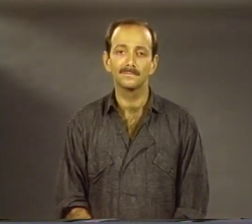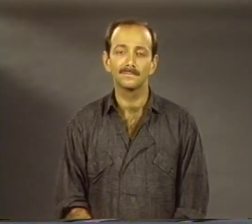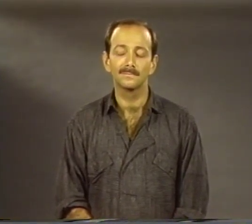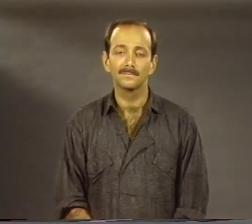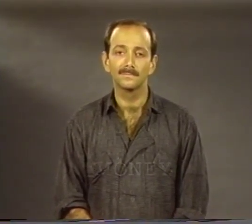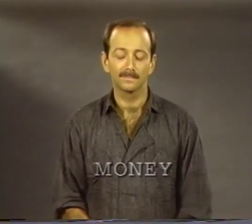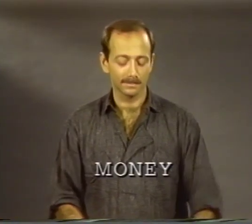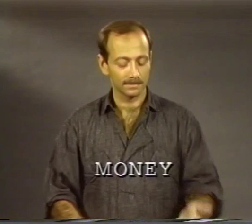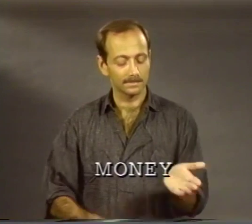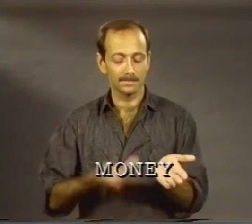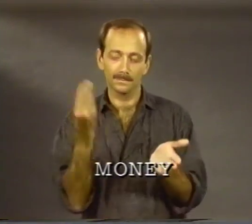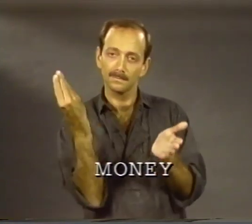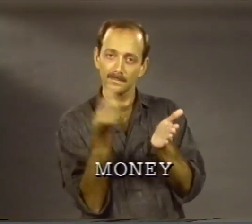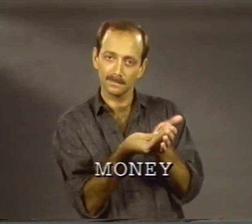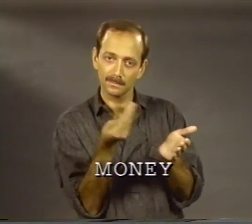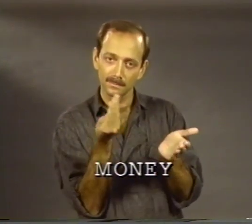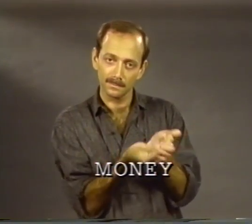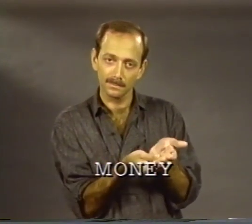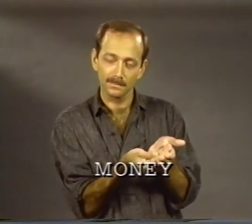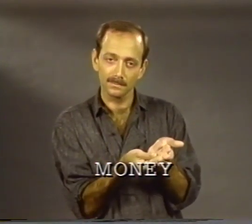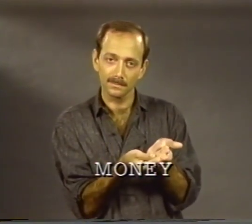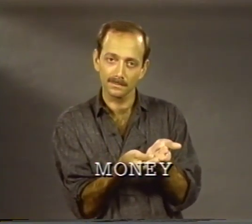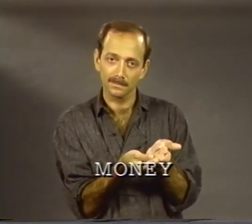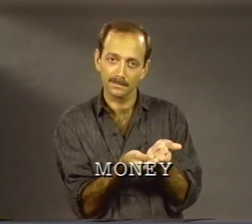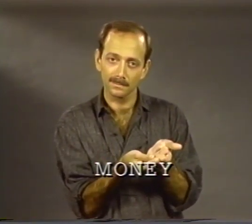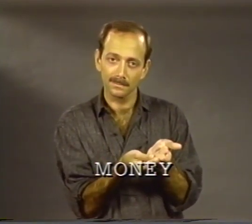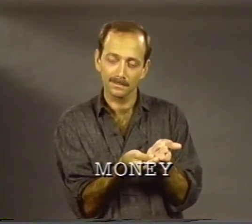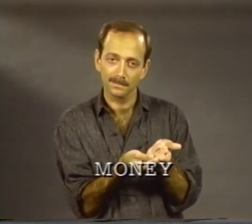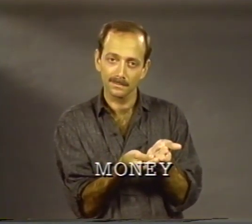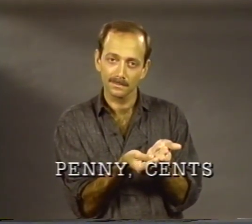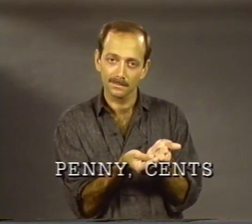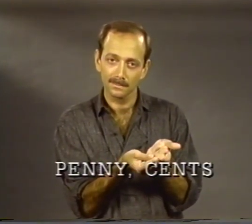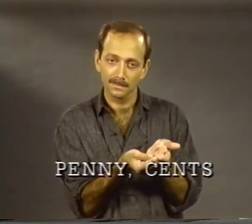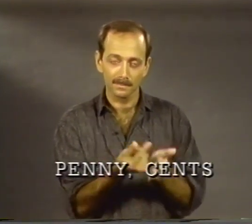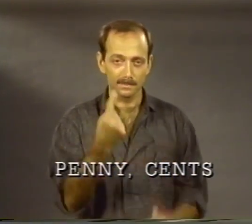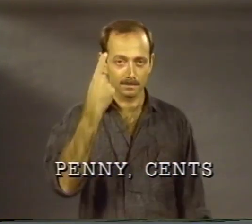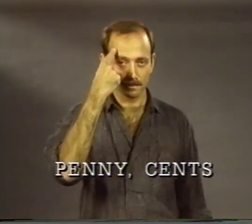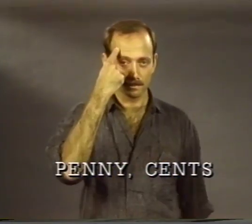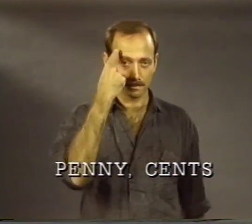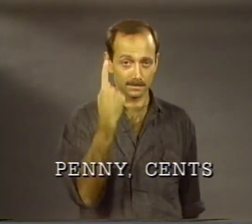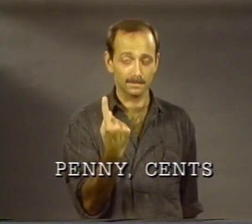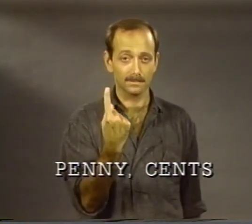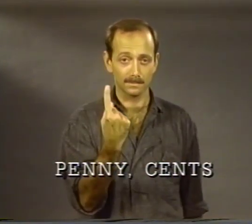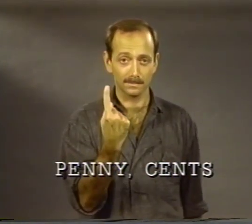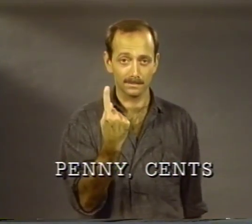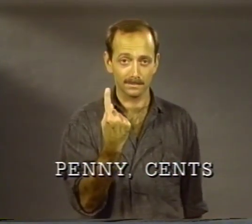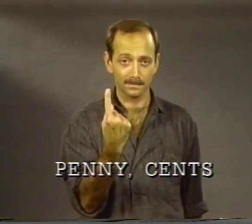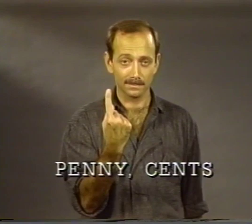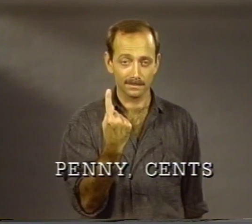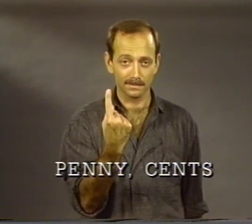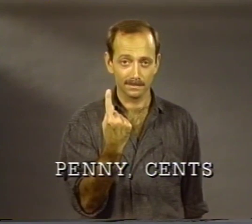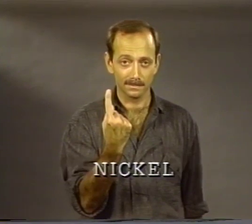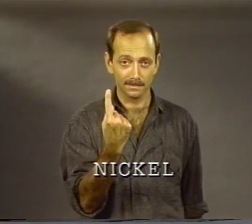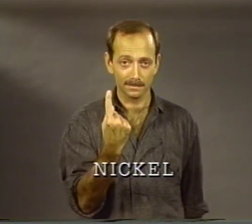money. Money. Penny or cents. Nickel or 5